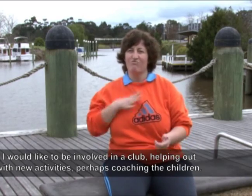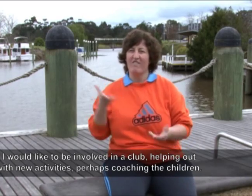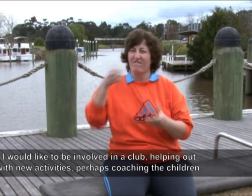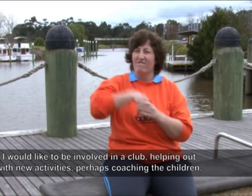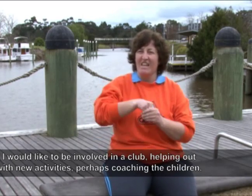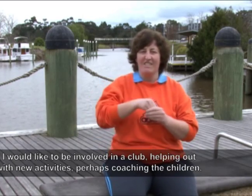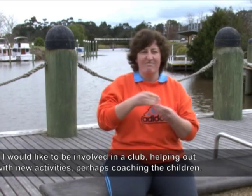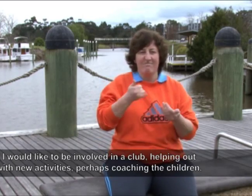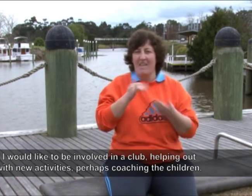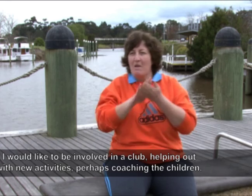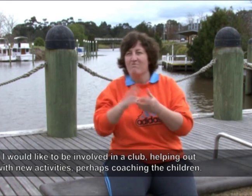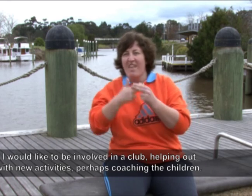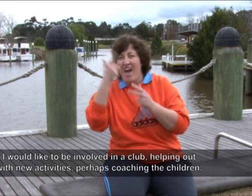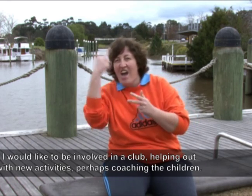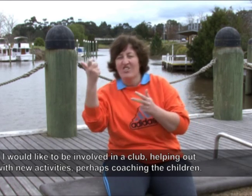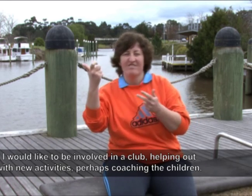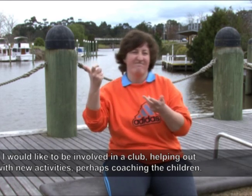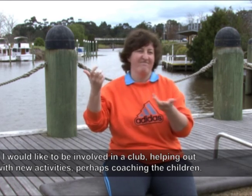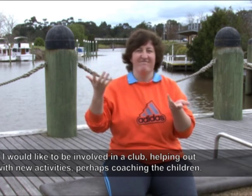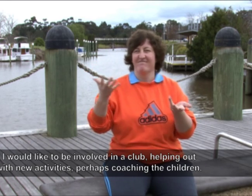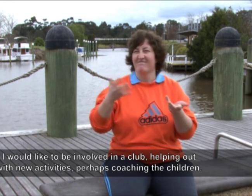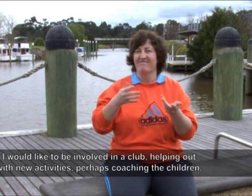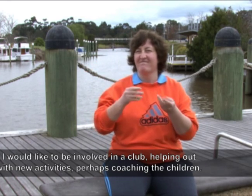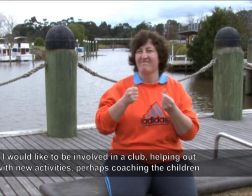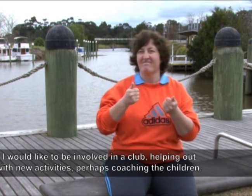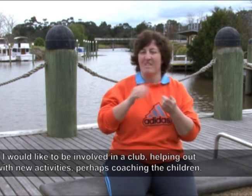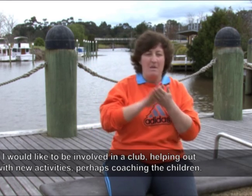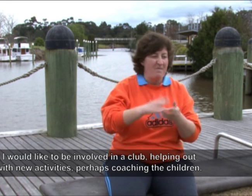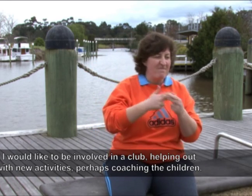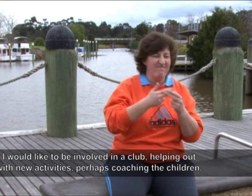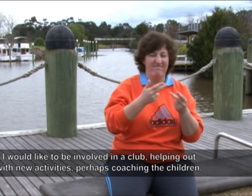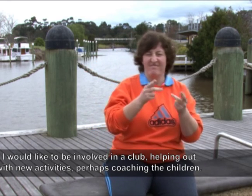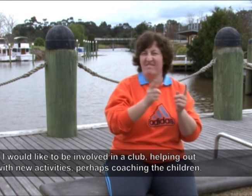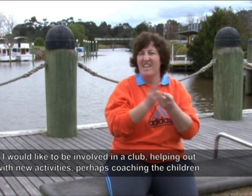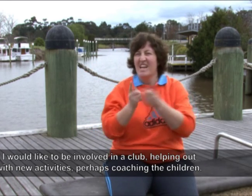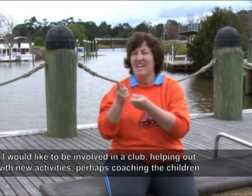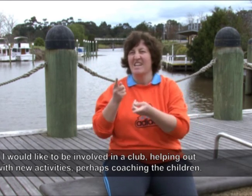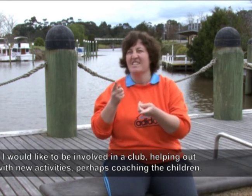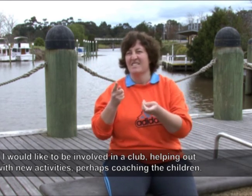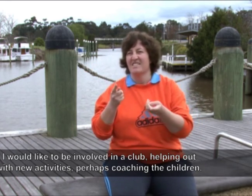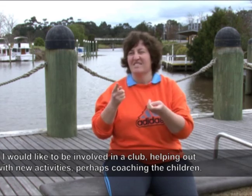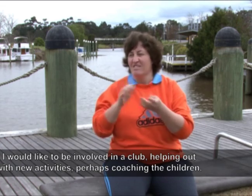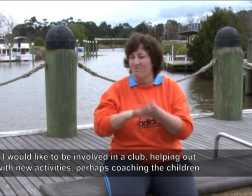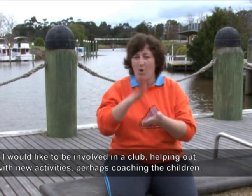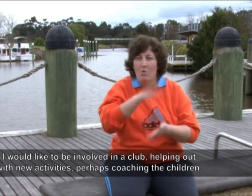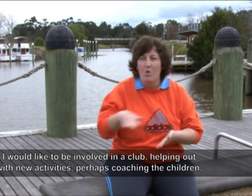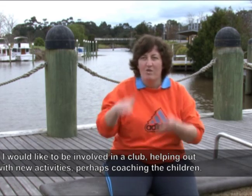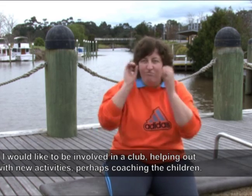I would like to be involved in a club helping with new activities and other things like that, perhaps coaching